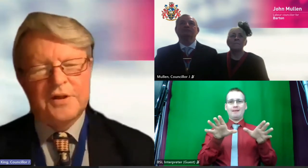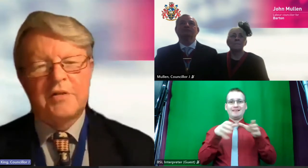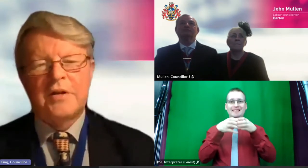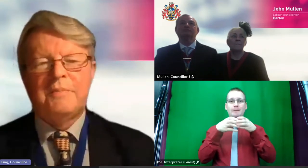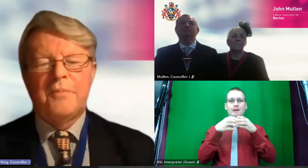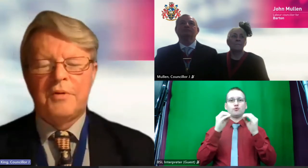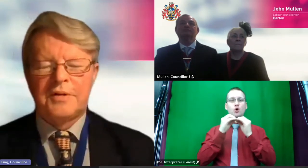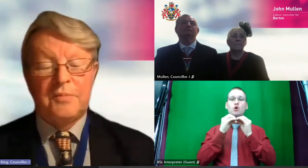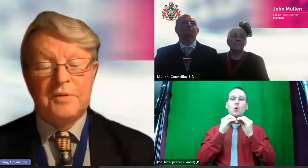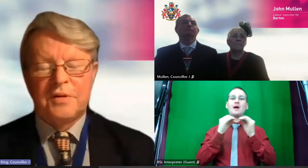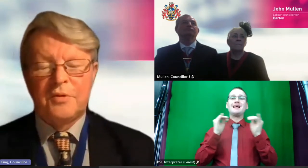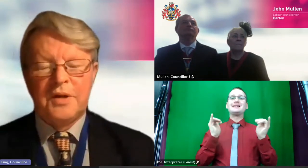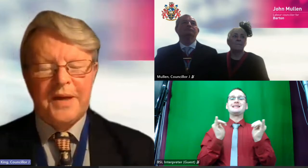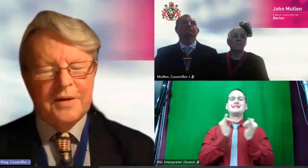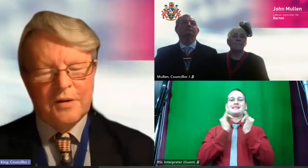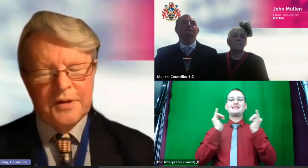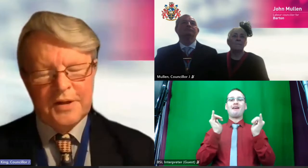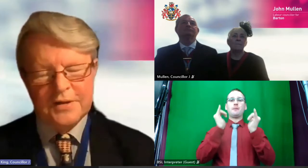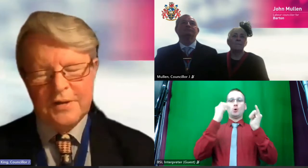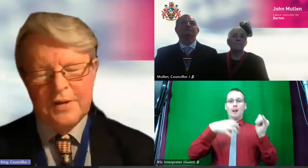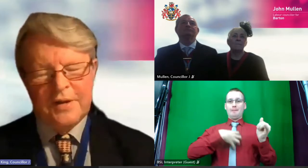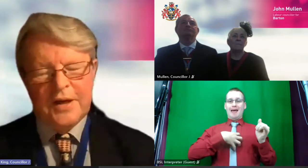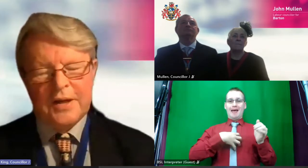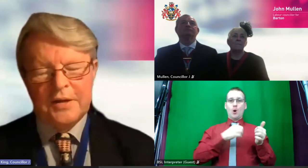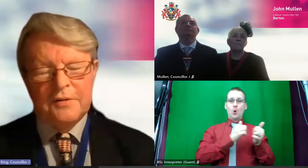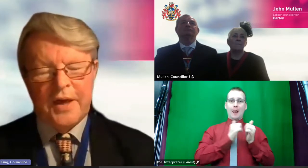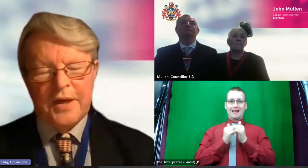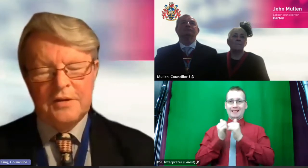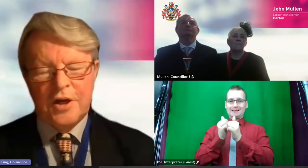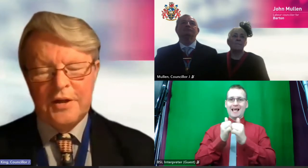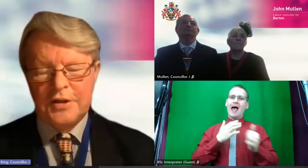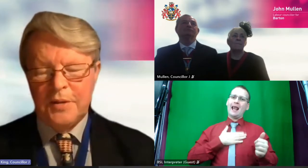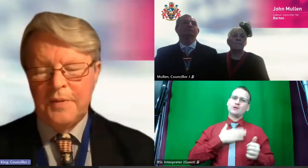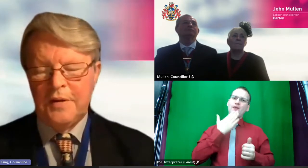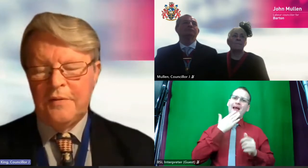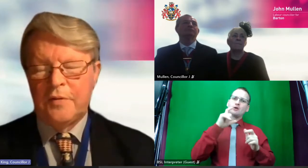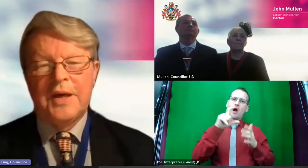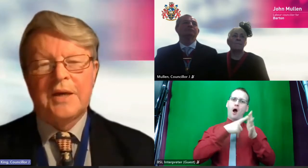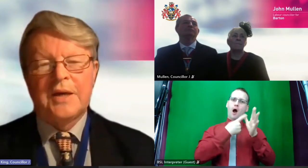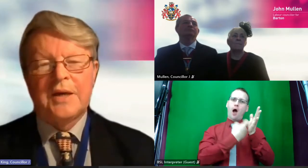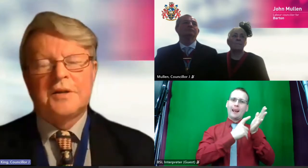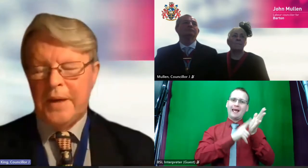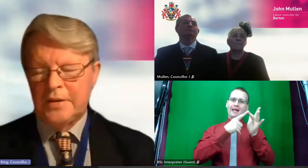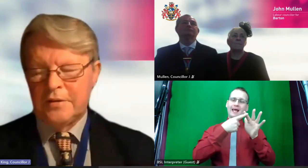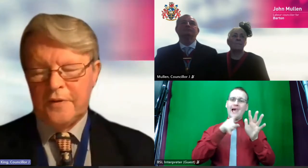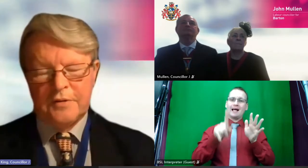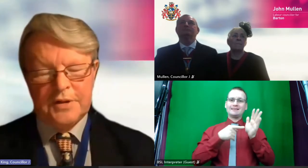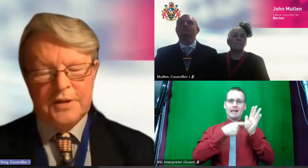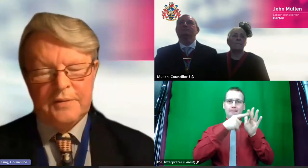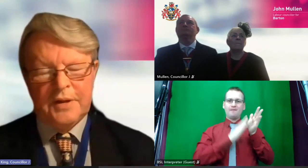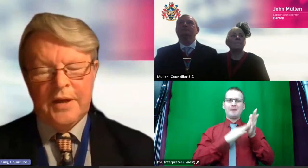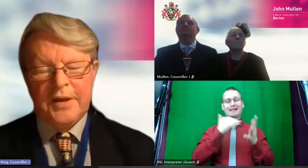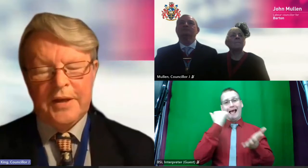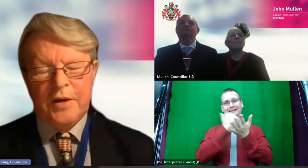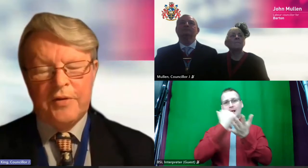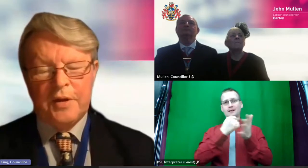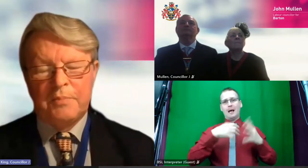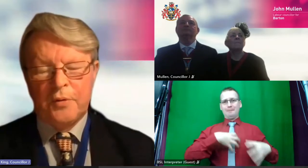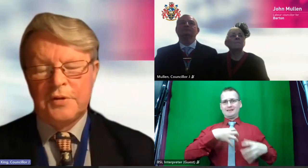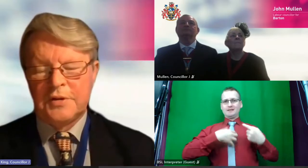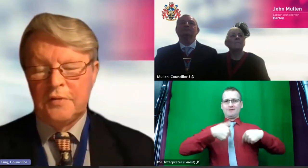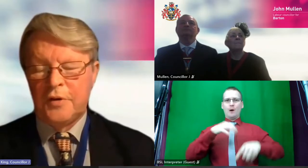So, Ceremonial Mayor, colleagues, I'd like to thank Charlie and Tim for being excellent ambassadors for our city, and they